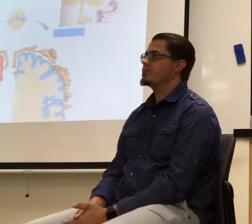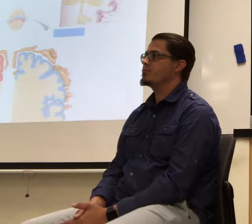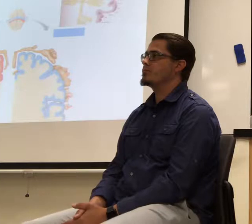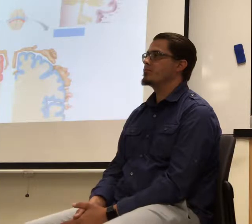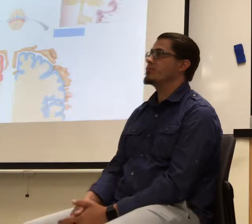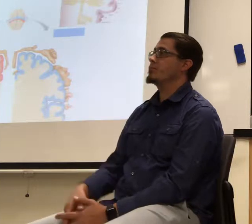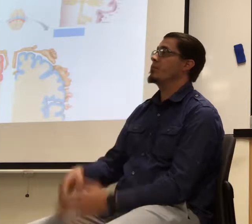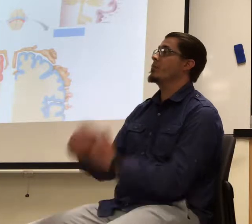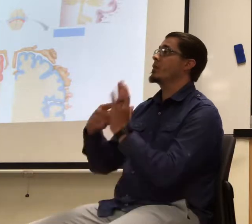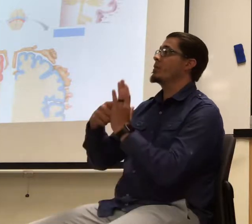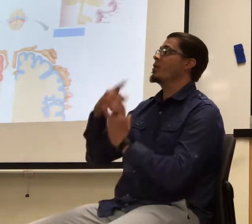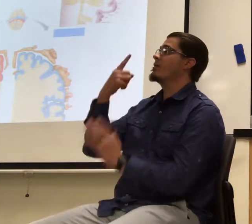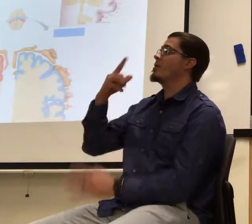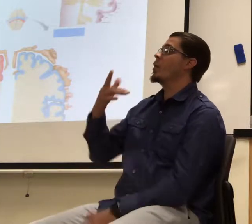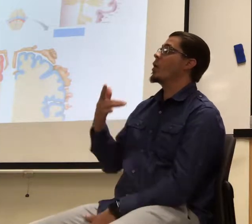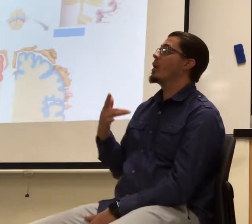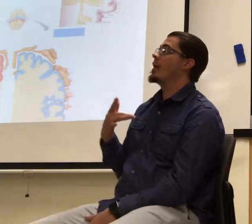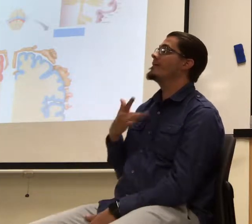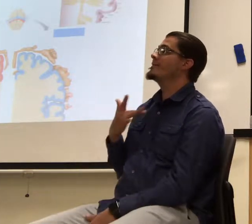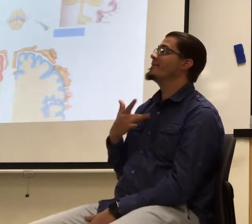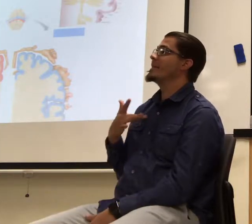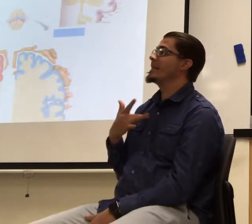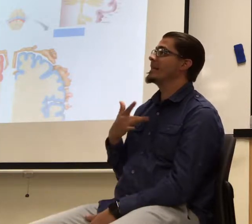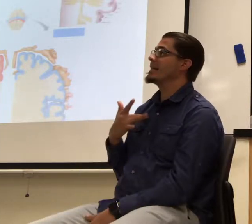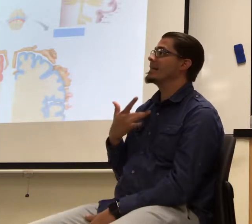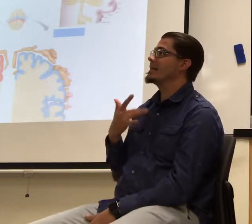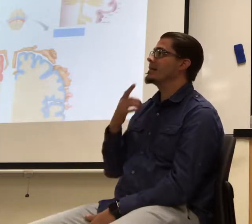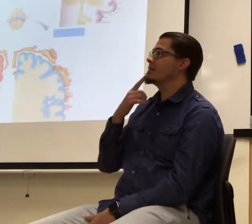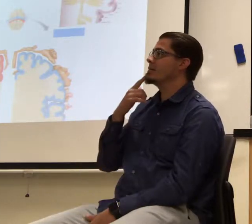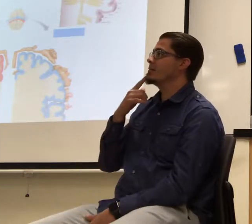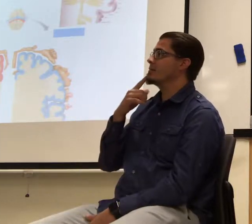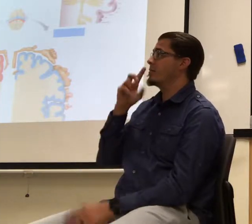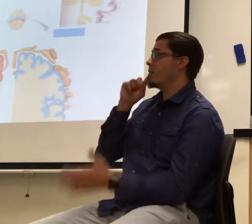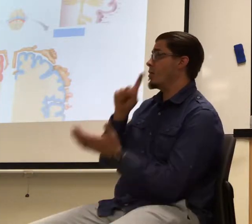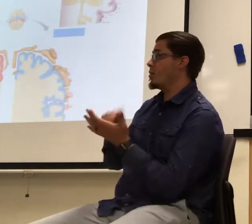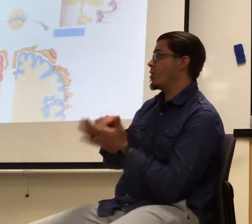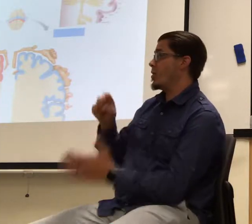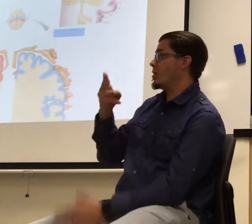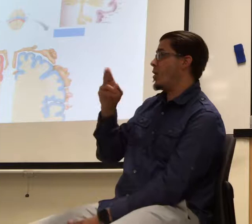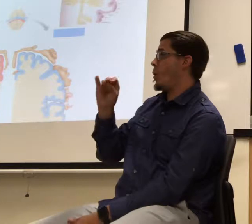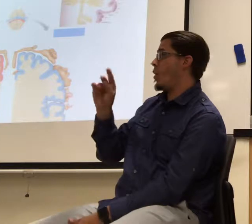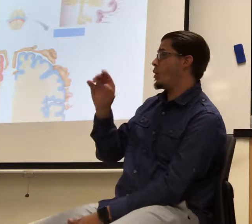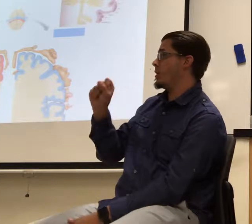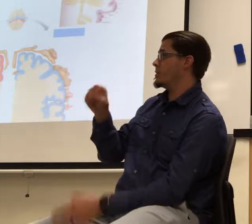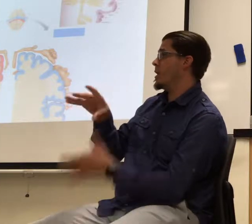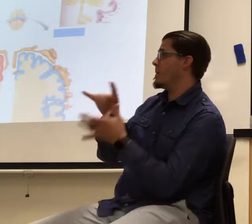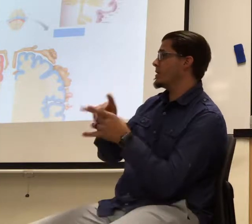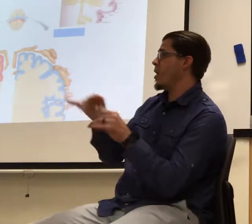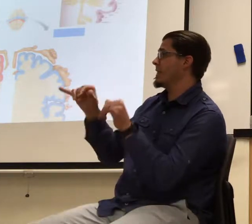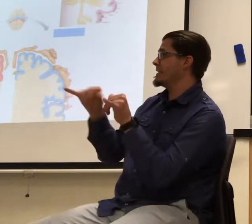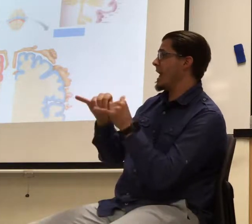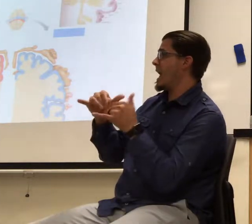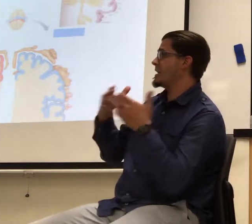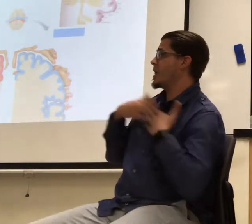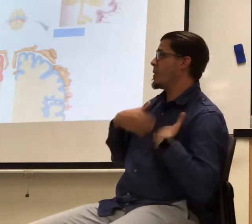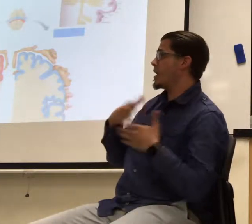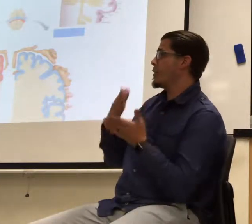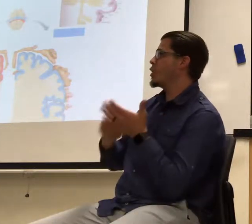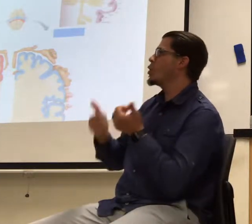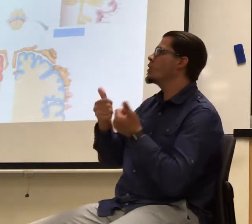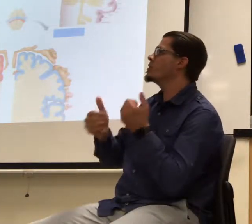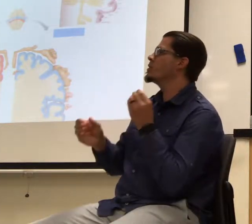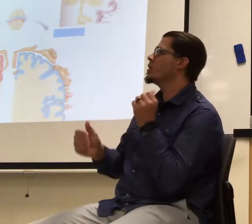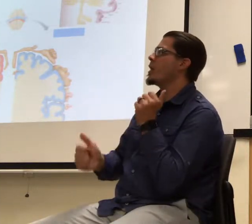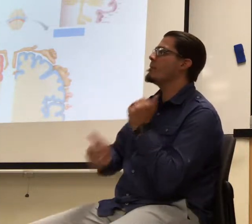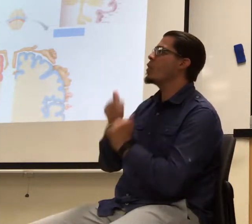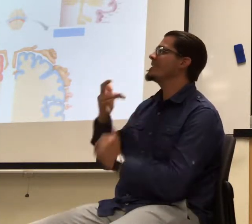For example, for feeling, look at homunculus. Based on the size of the body parts, which are the more